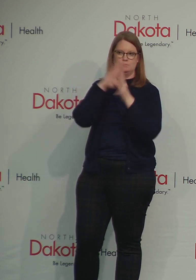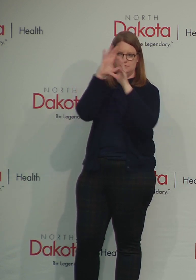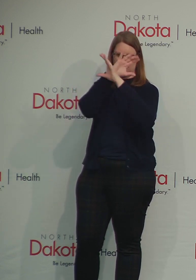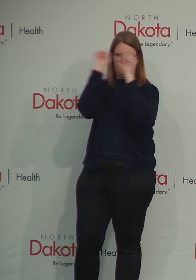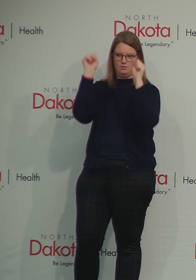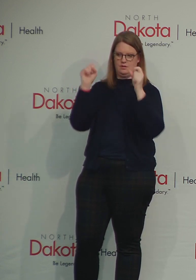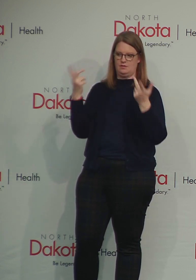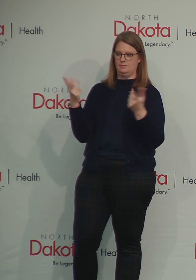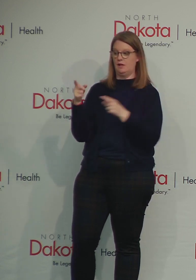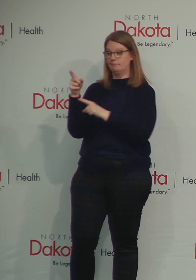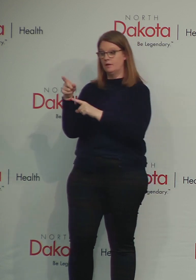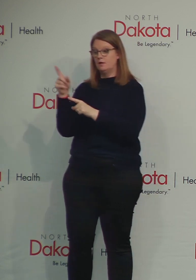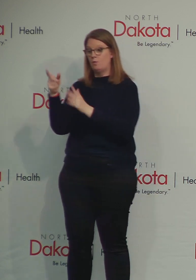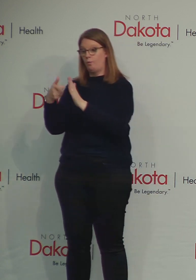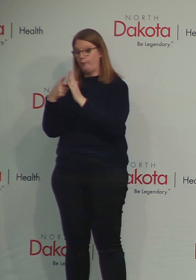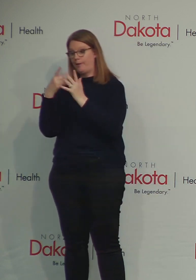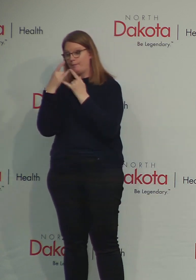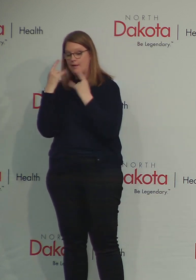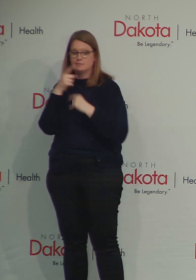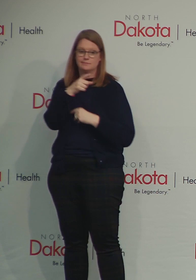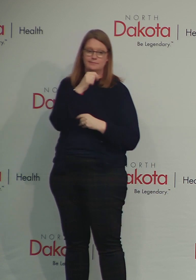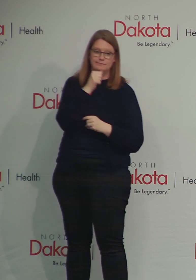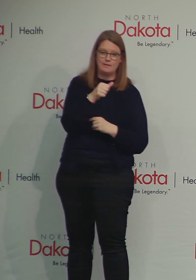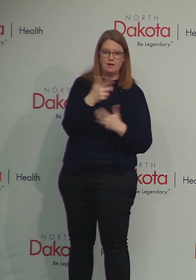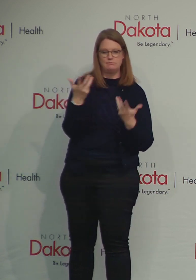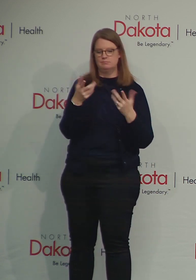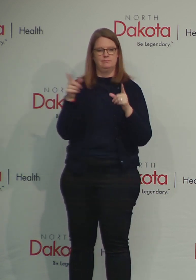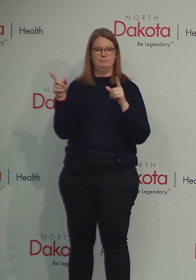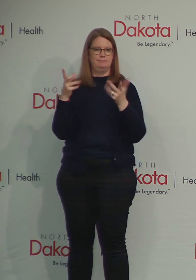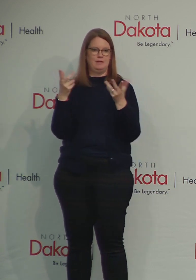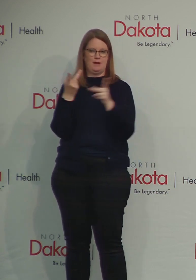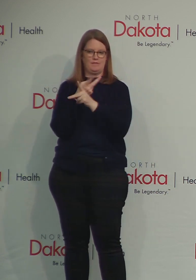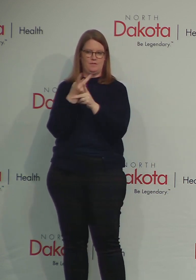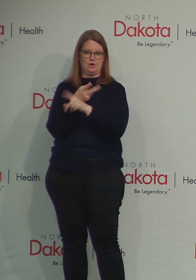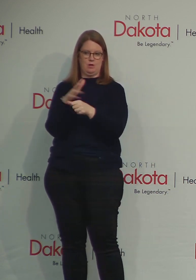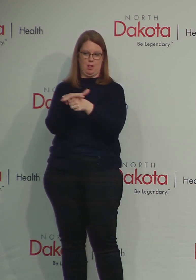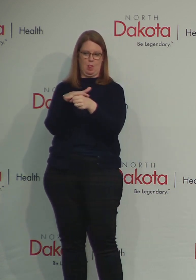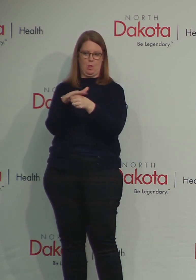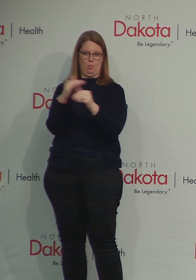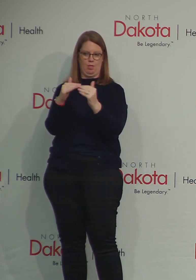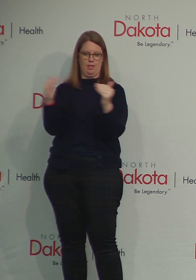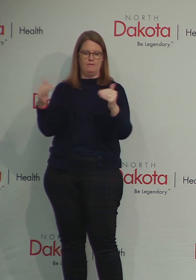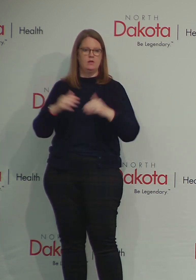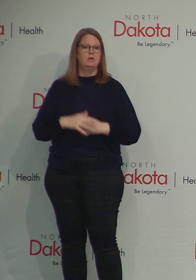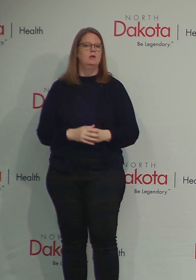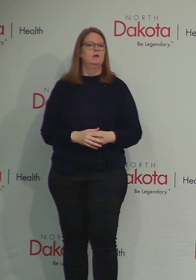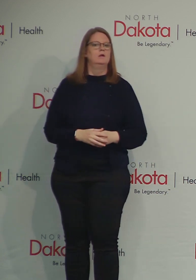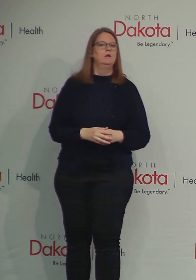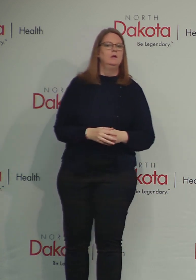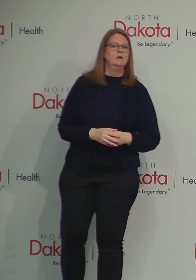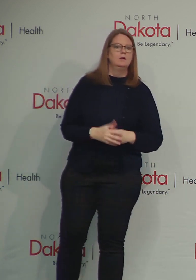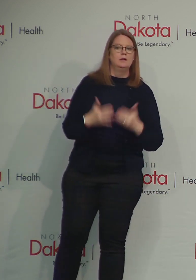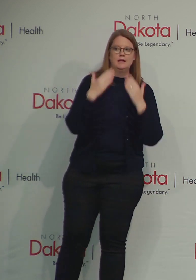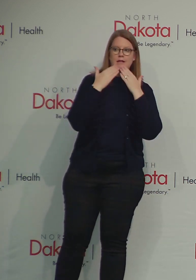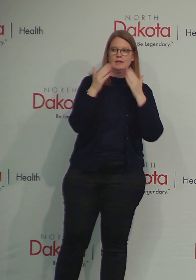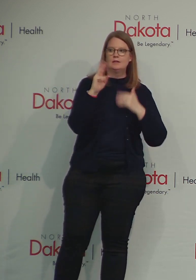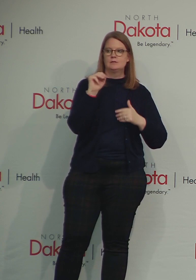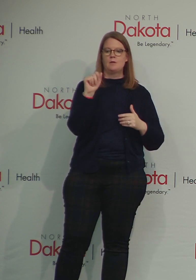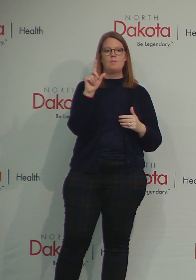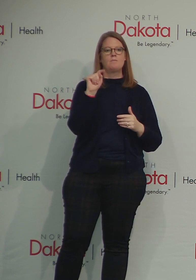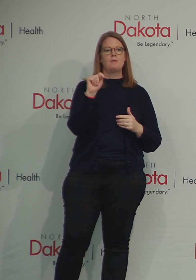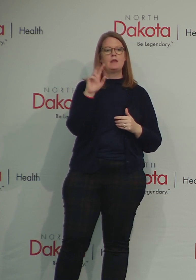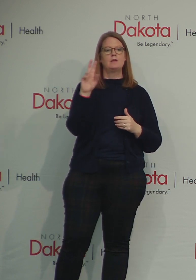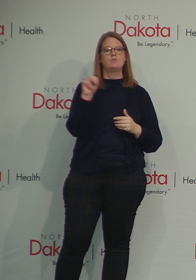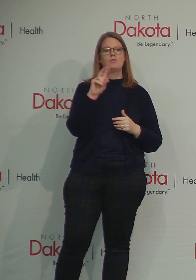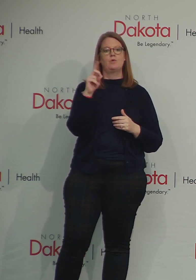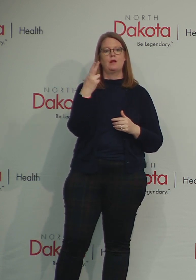superintendents would be working with that on a local level. But I do want to say thanks to Matt at North Dakota High School